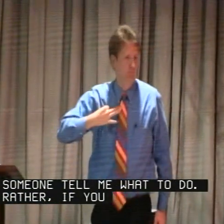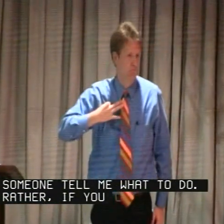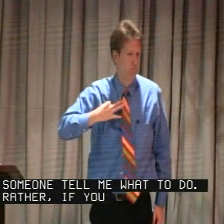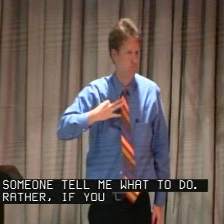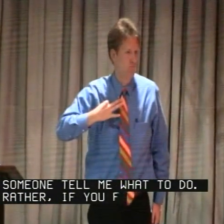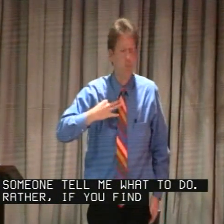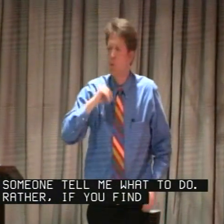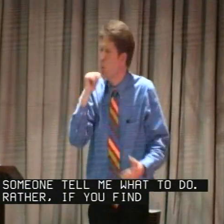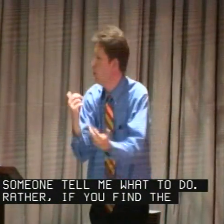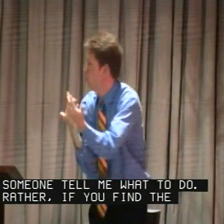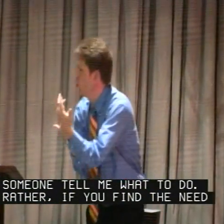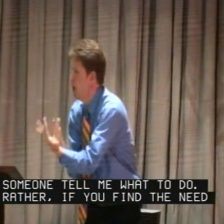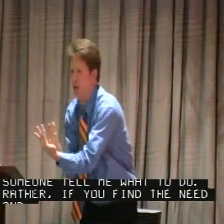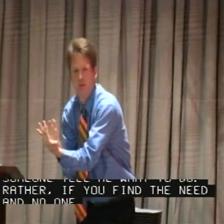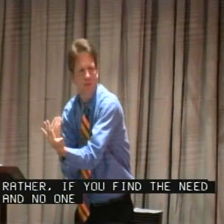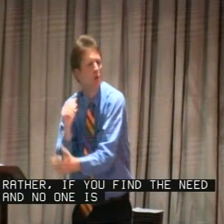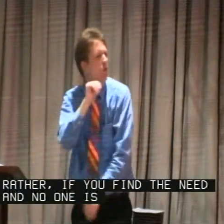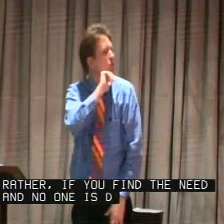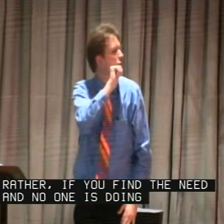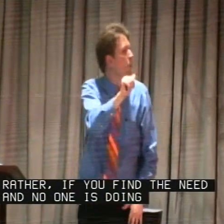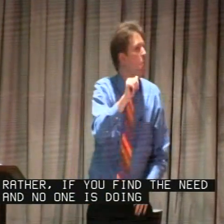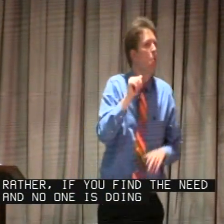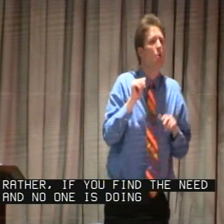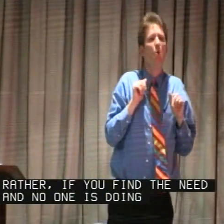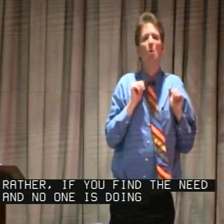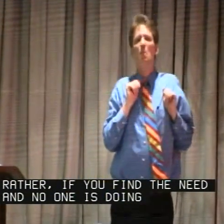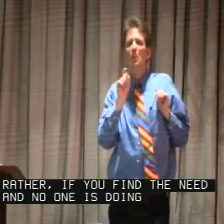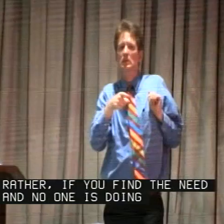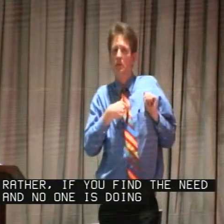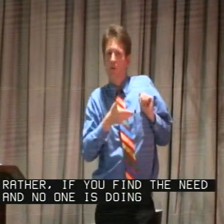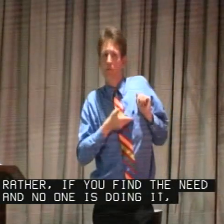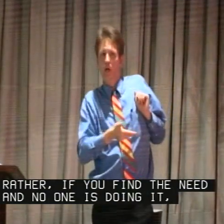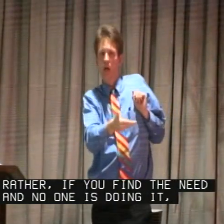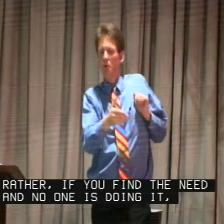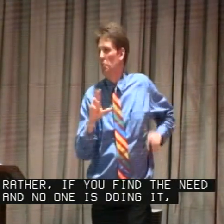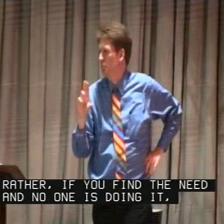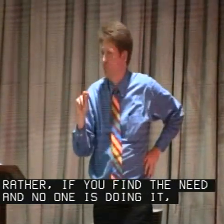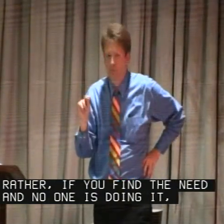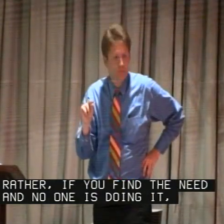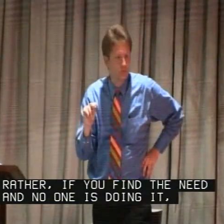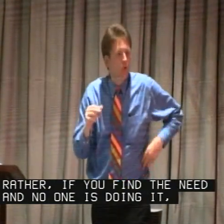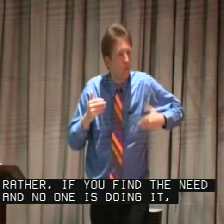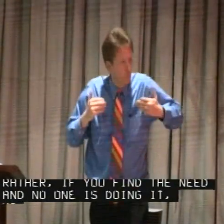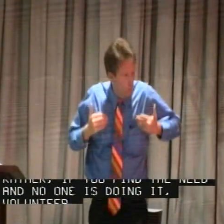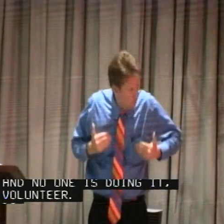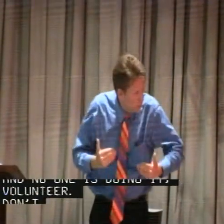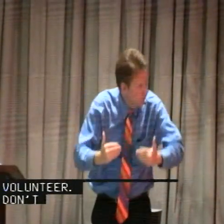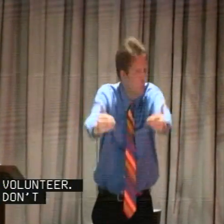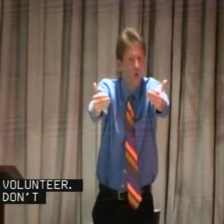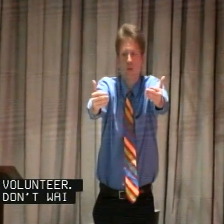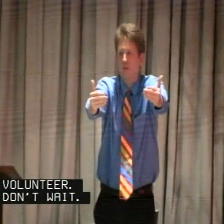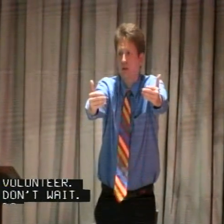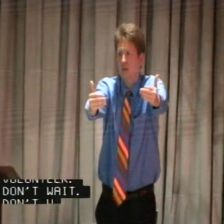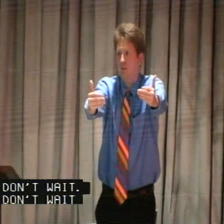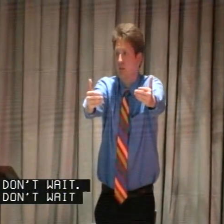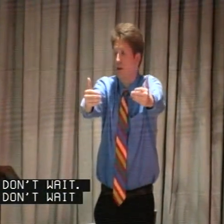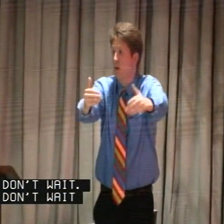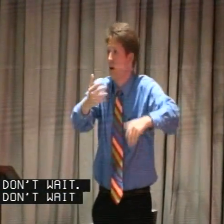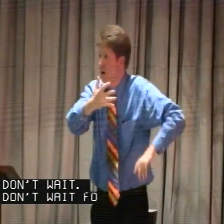it, volunteer. Don't wait. Don't wait for an invitation. Move